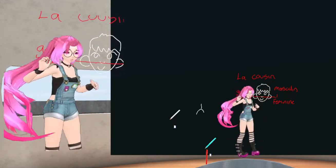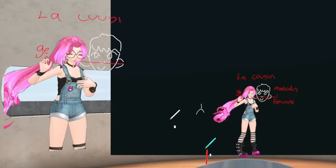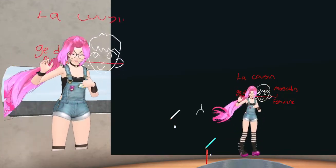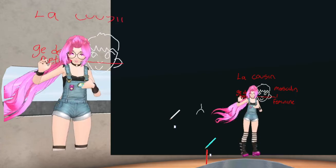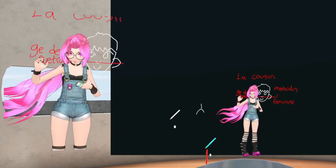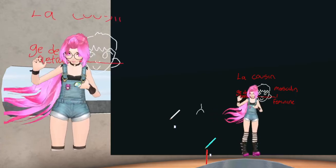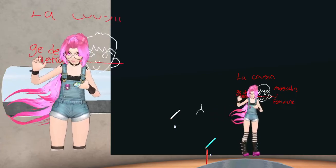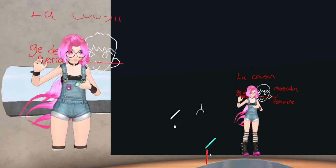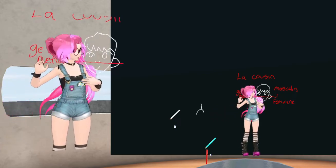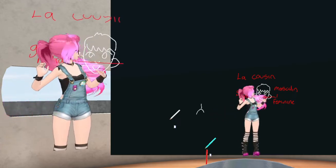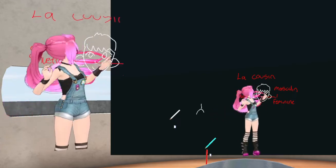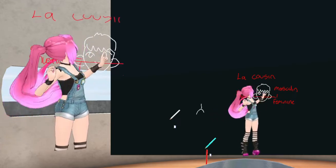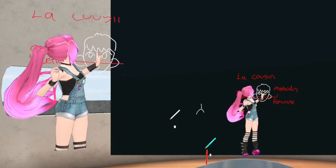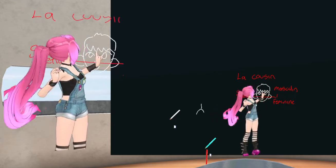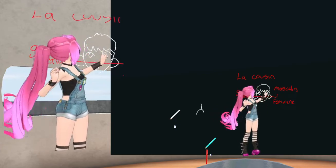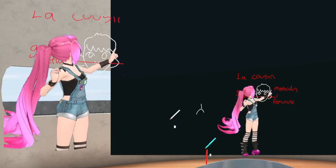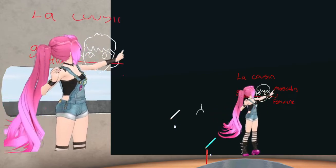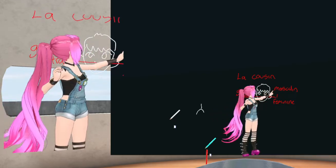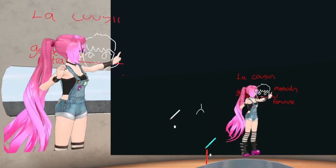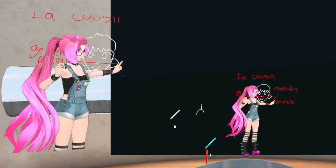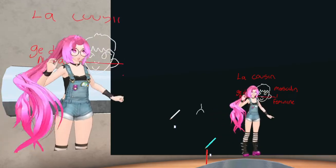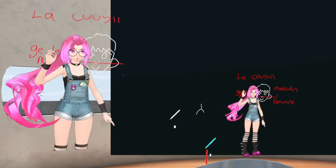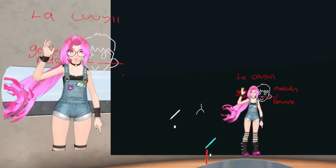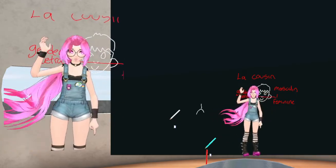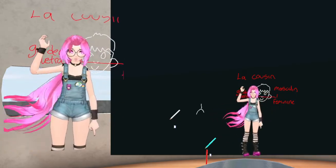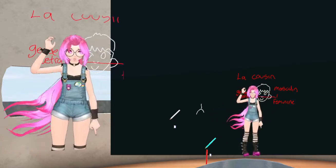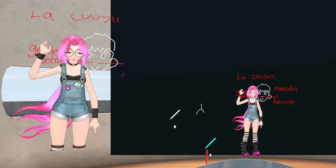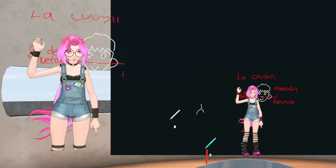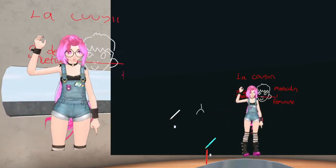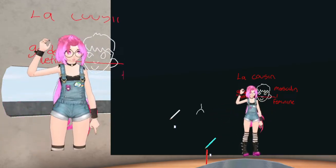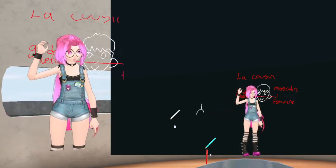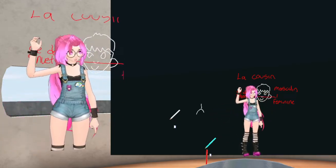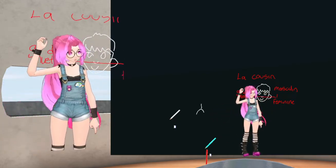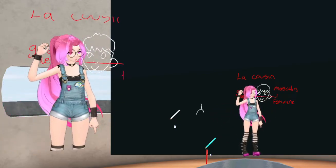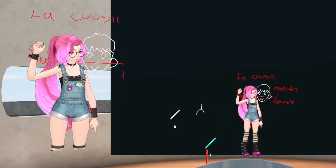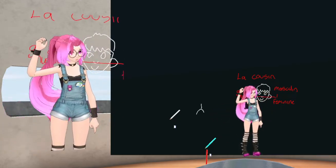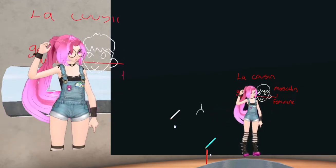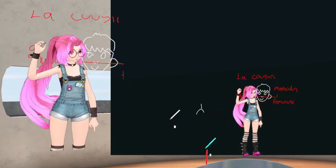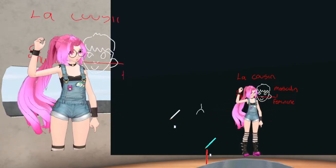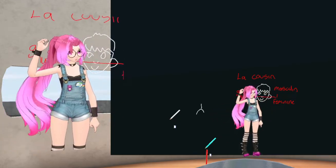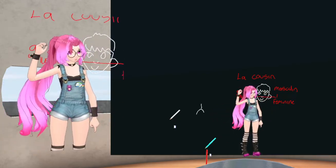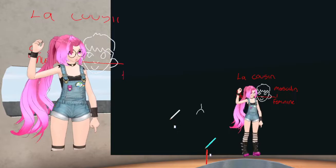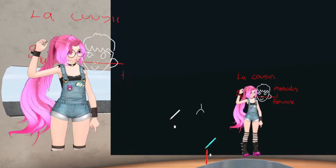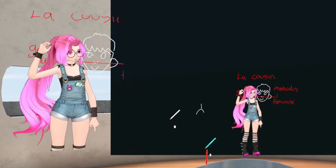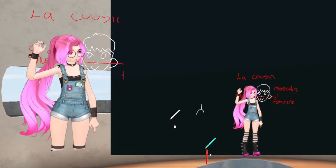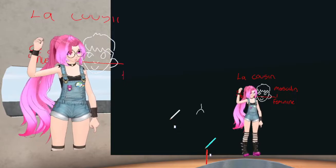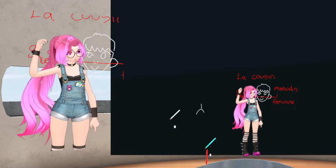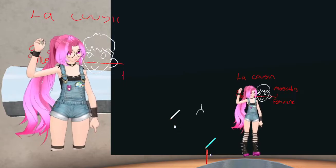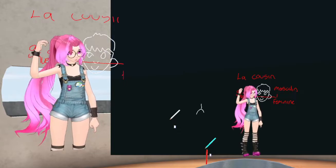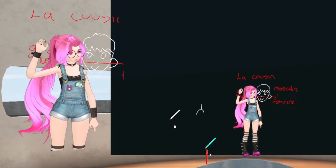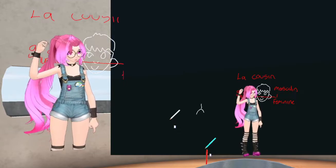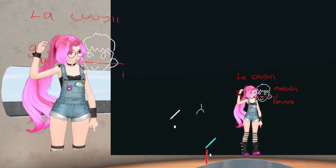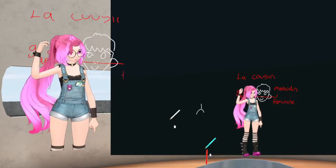if it's my male cousin, I'm gonna go at the top of my head above that line. So I say cousin,